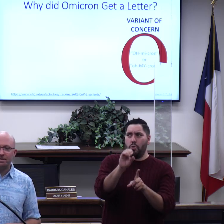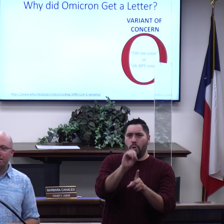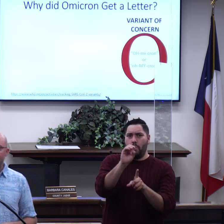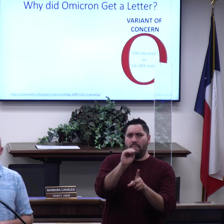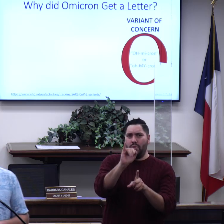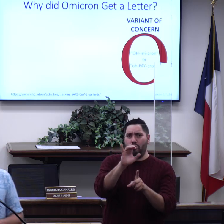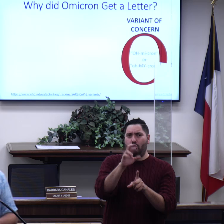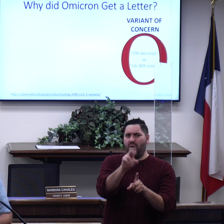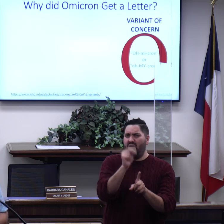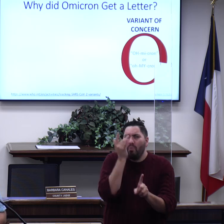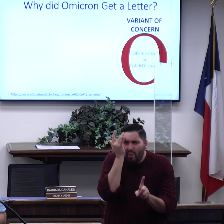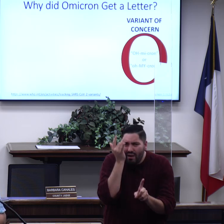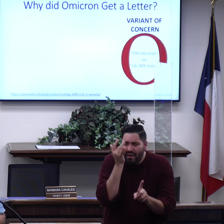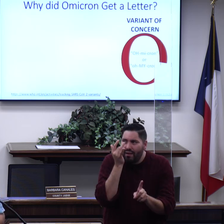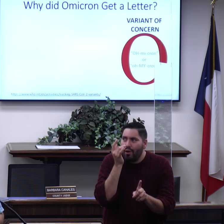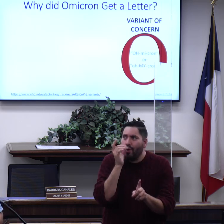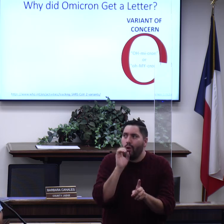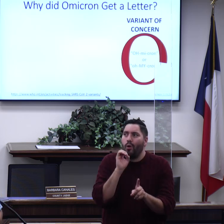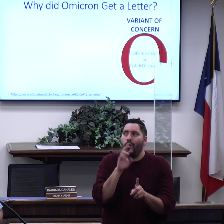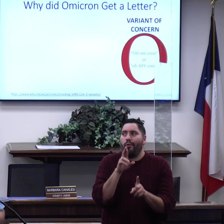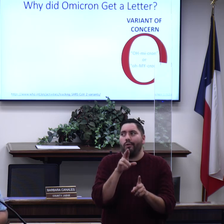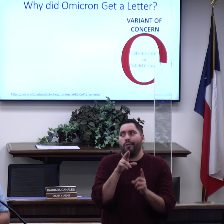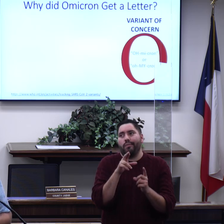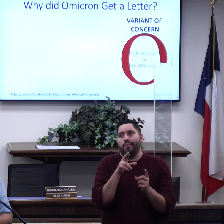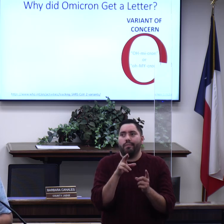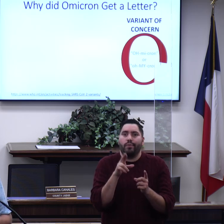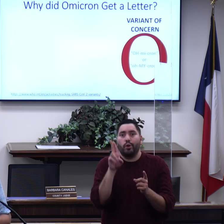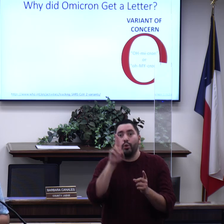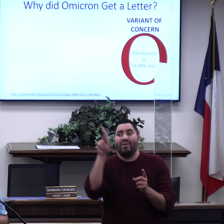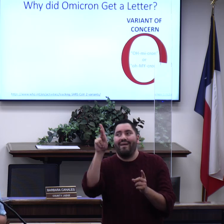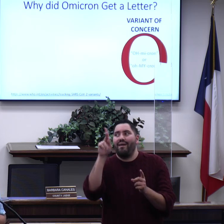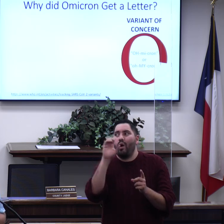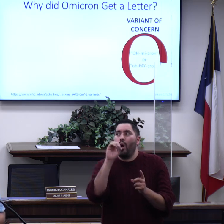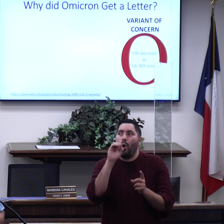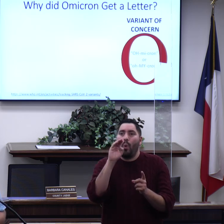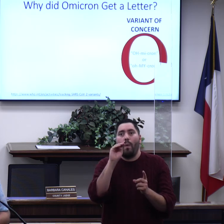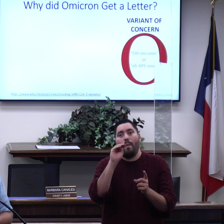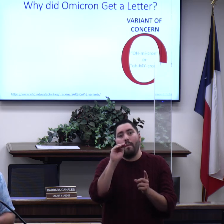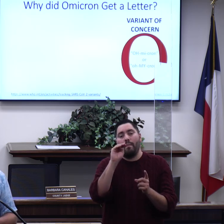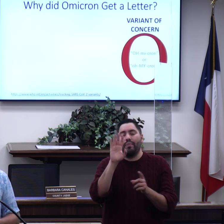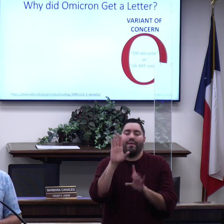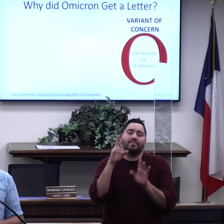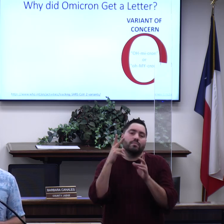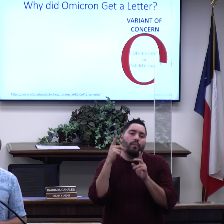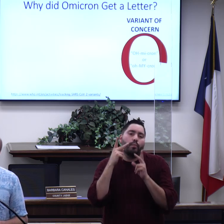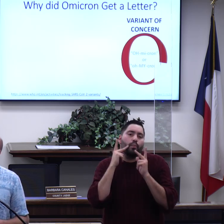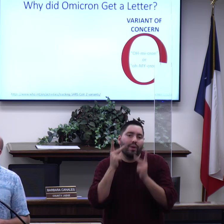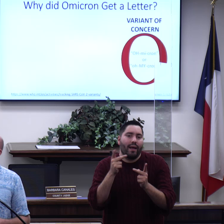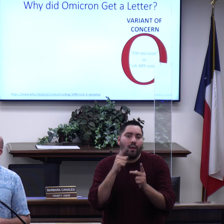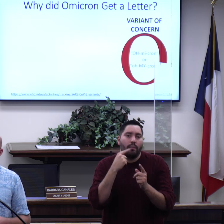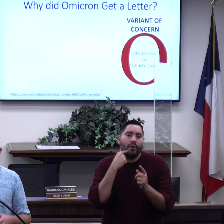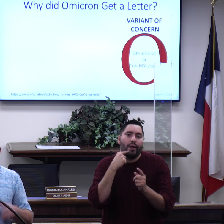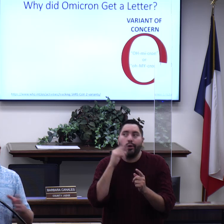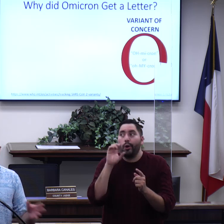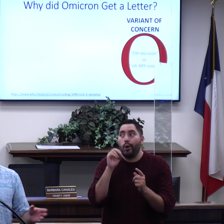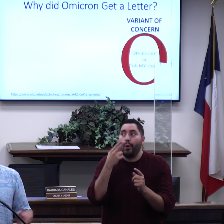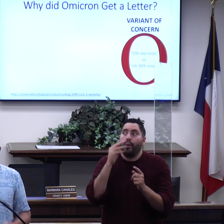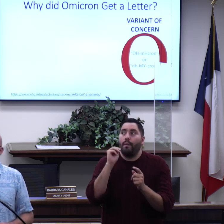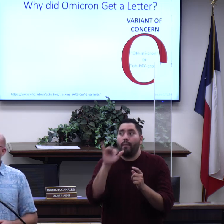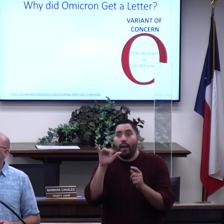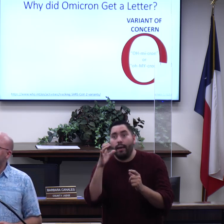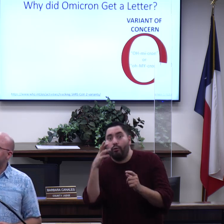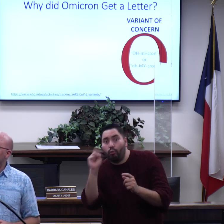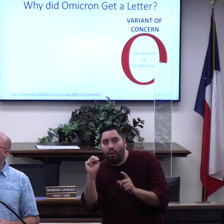United States, or Omicron if you're in the UK? That's one of the things that I try to figure out today. Everybody's saying